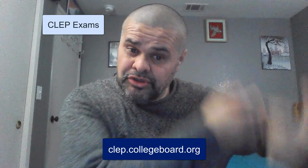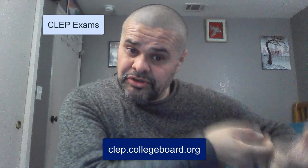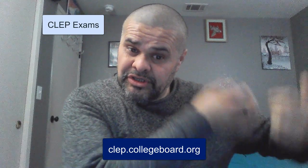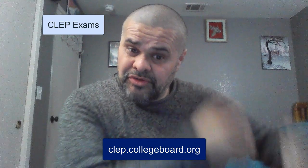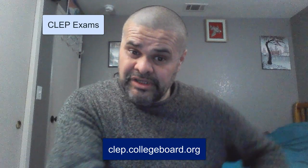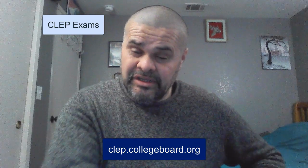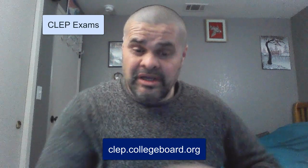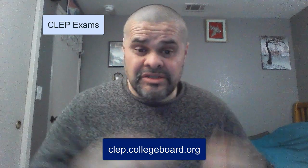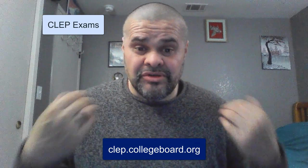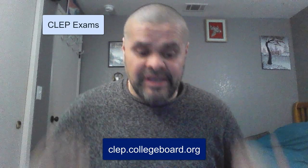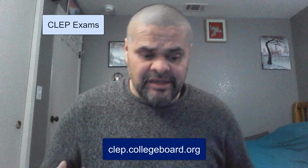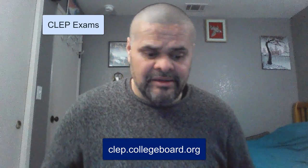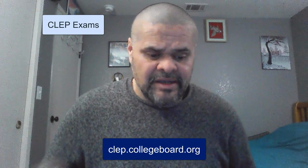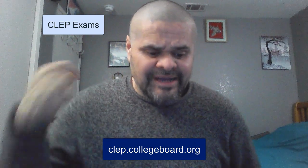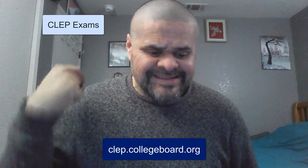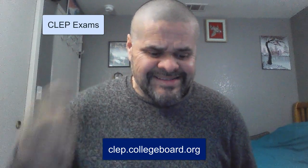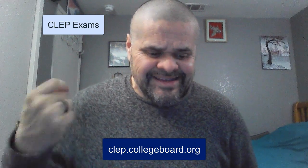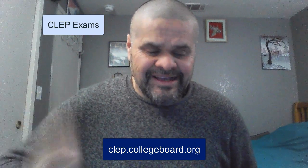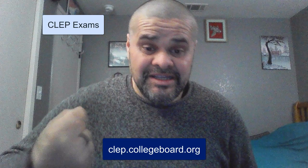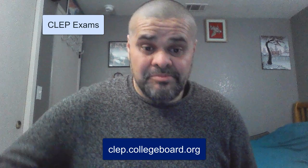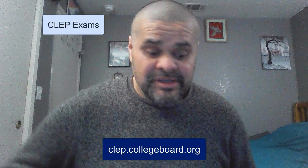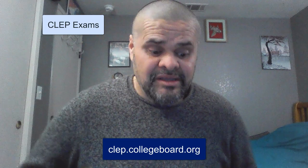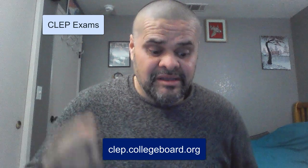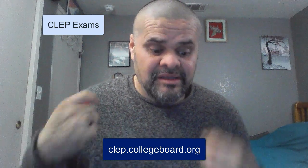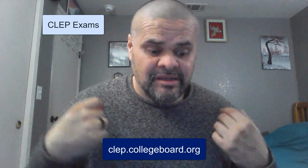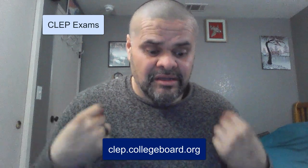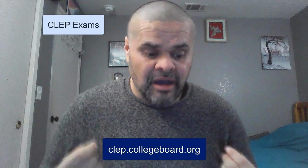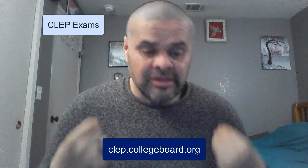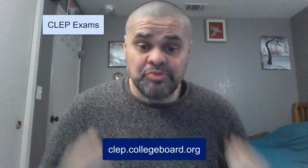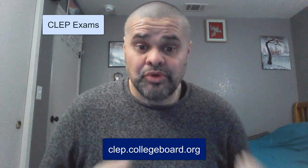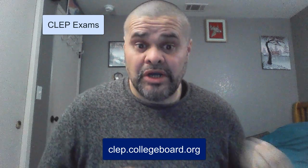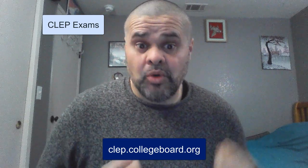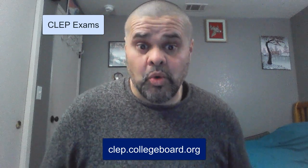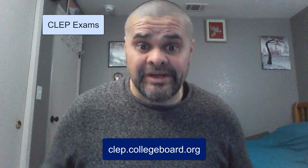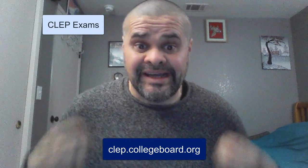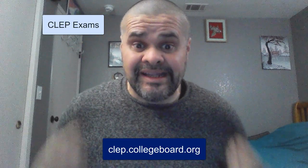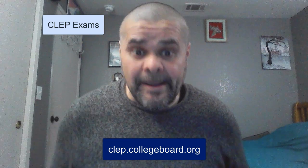your degree. So again, CLEP collegeboard.org,